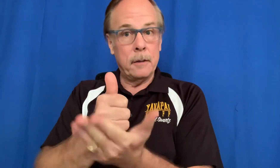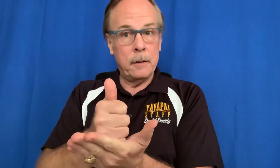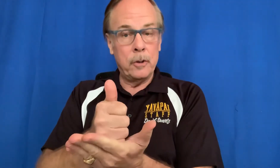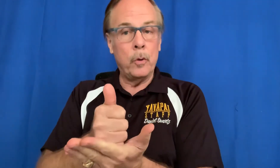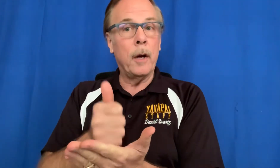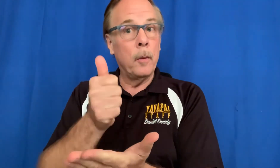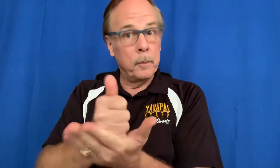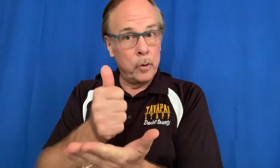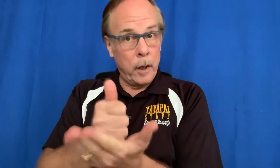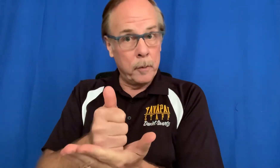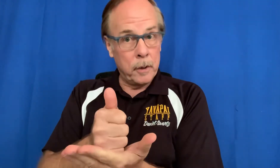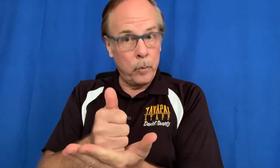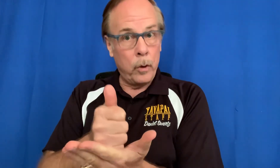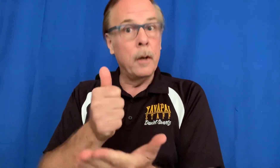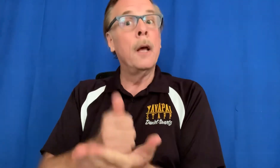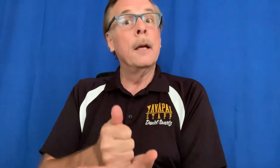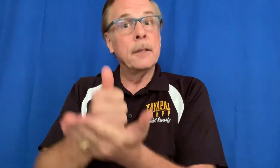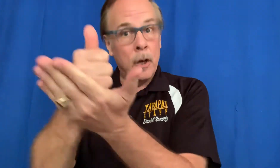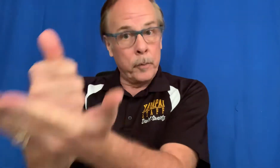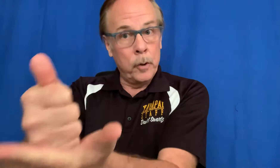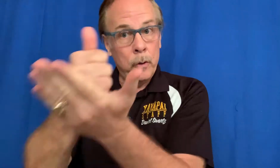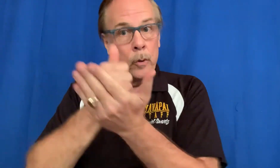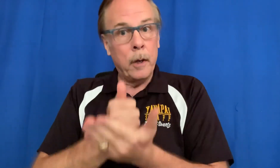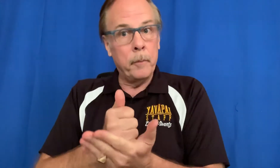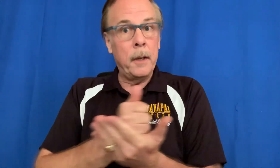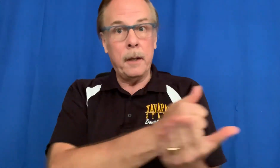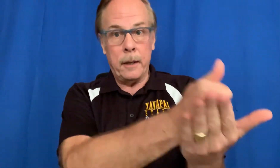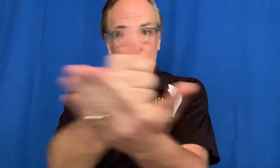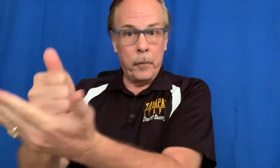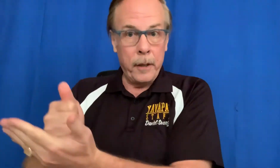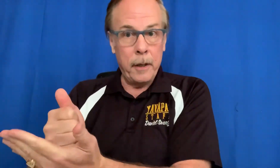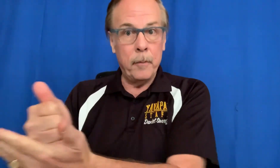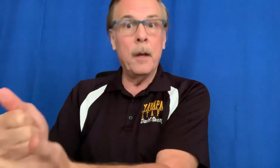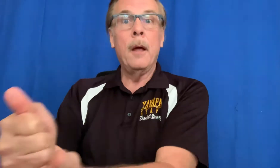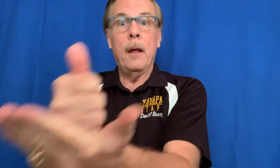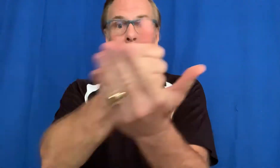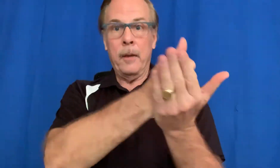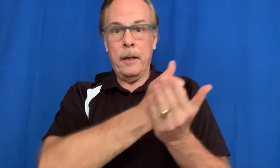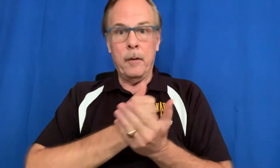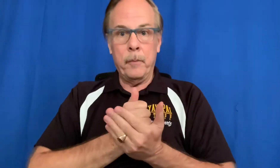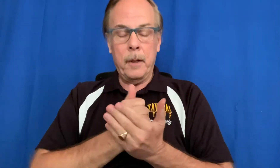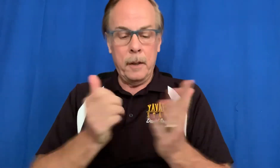To help someone. To help you, you help me, I help them, they help me.